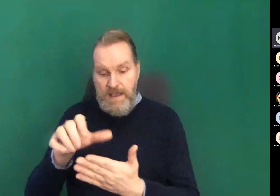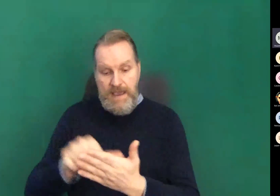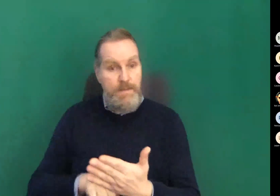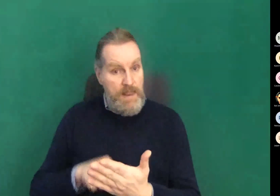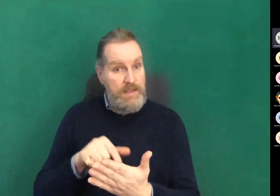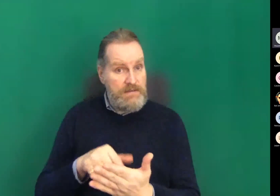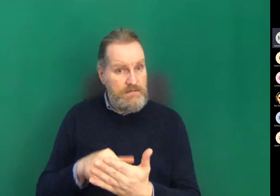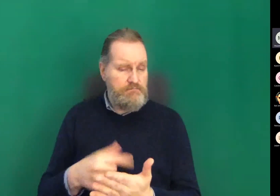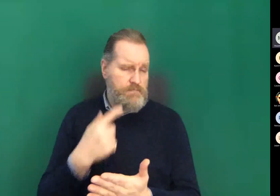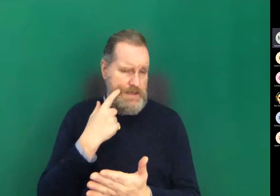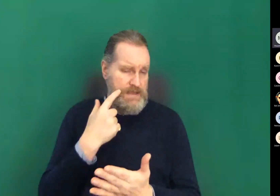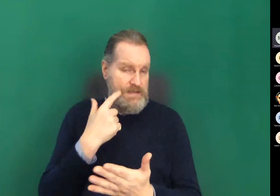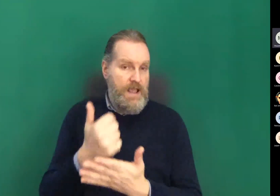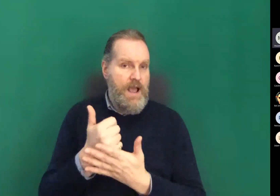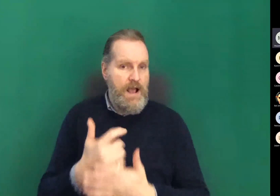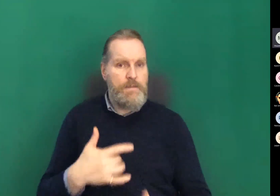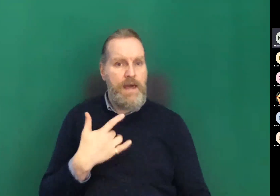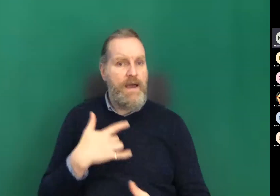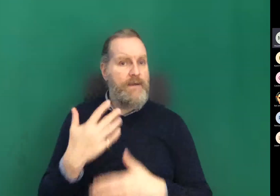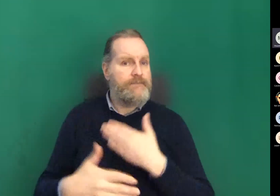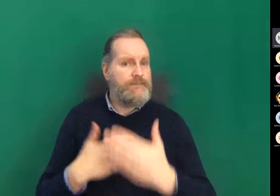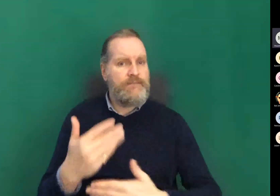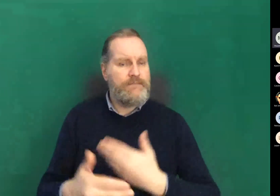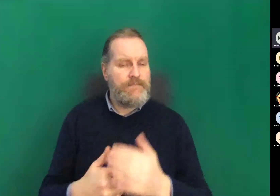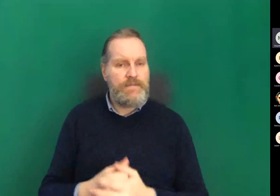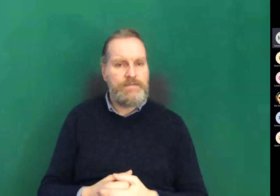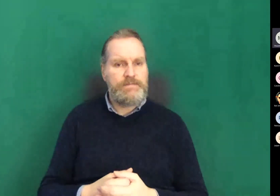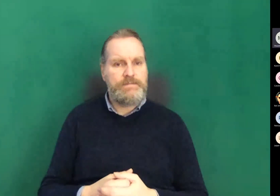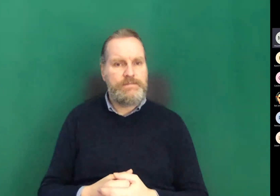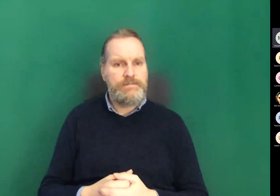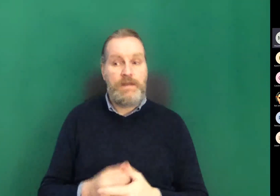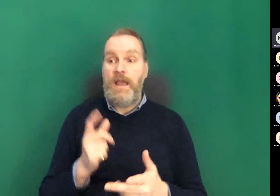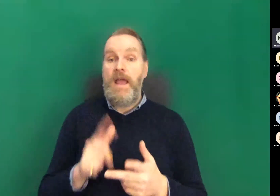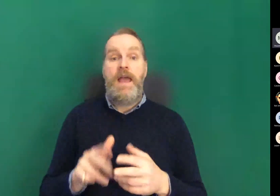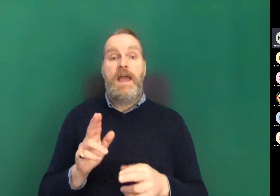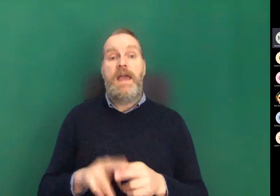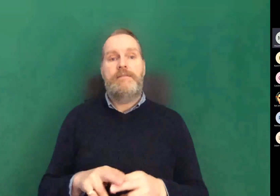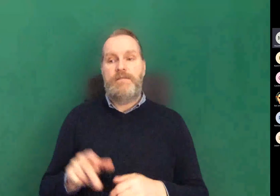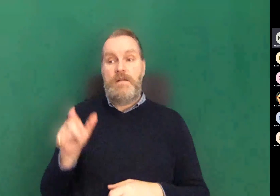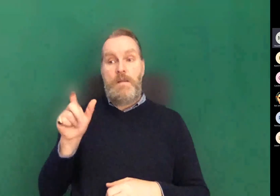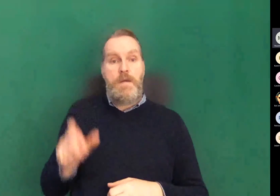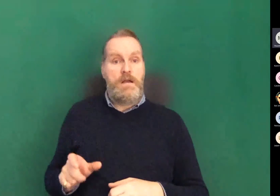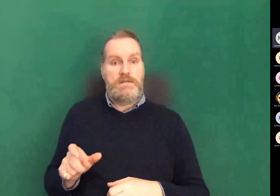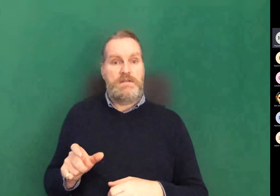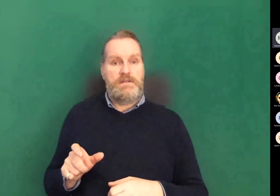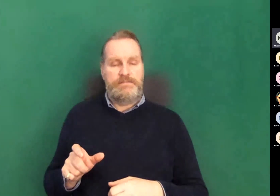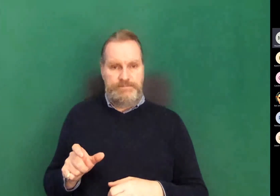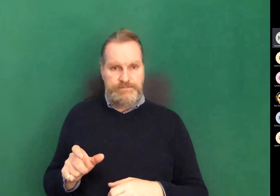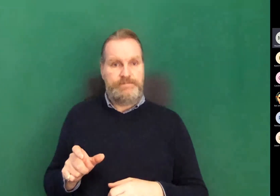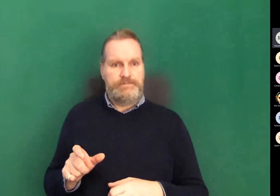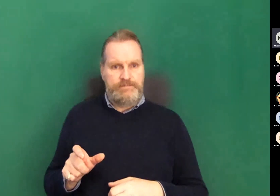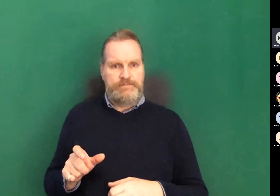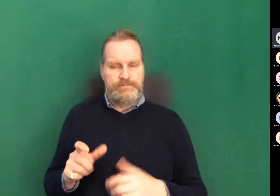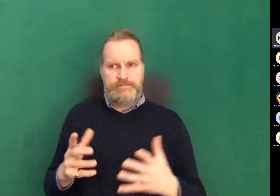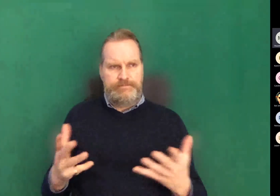So, what happens if the employee comes to a rep and indicates they're about to face a